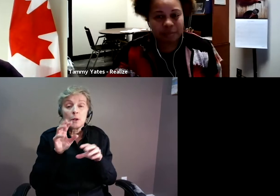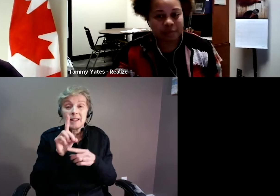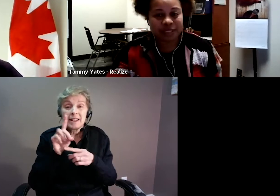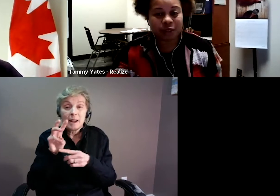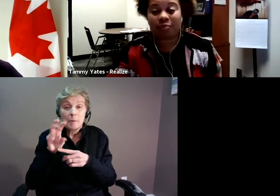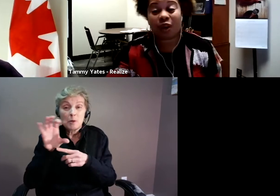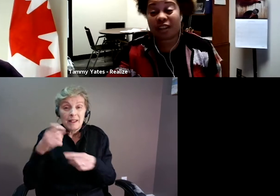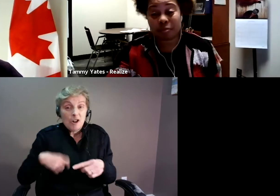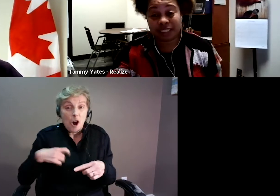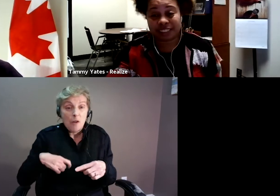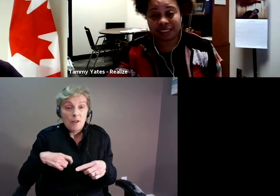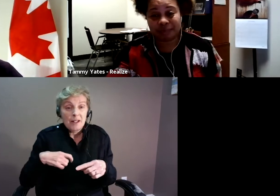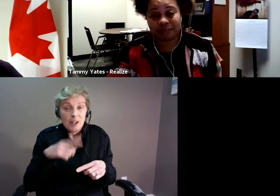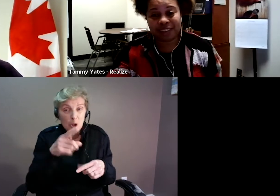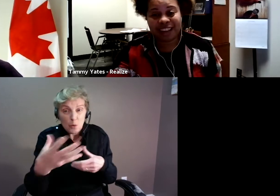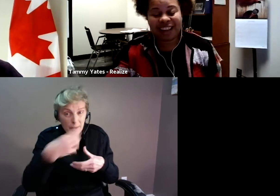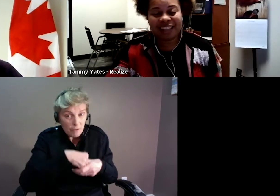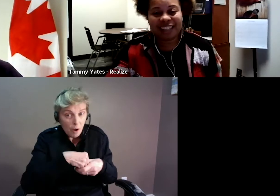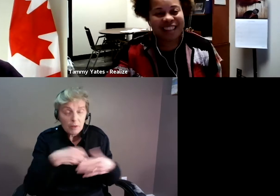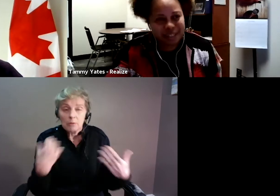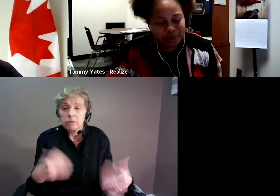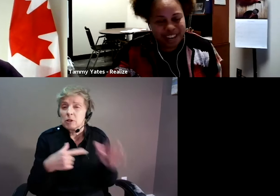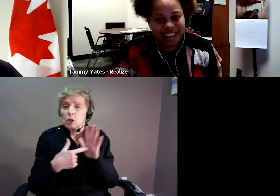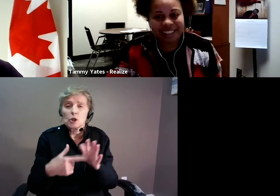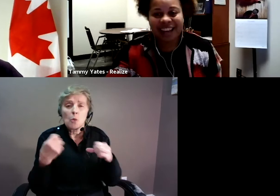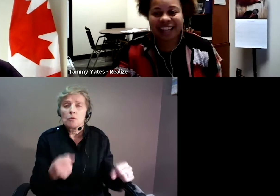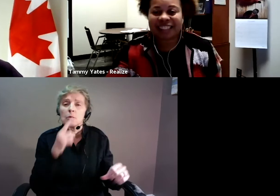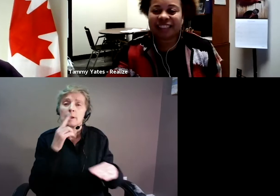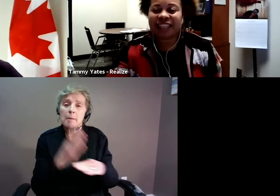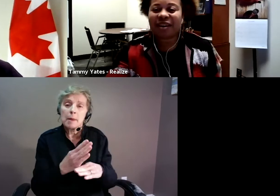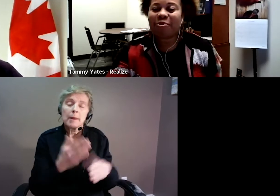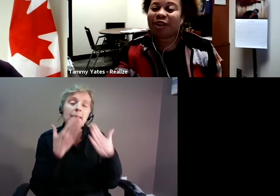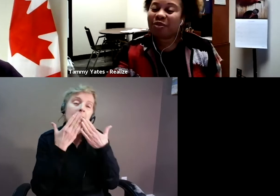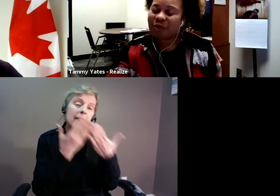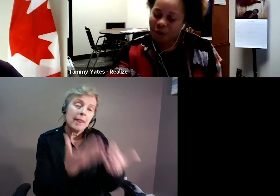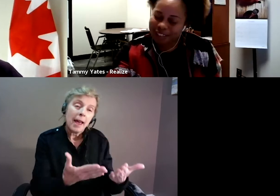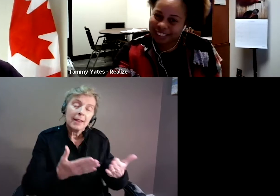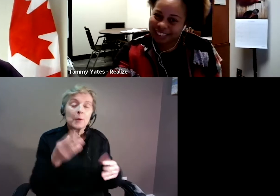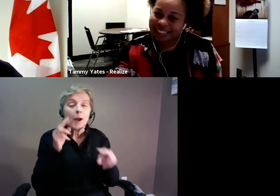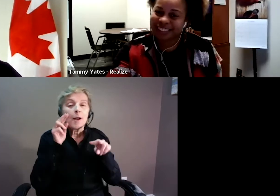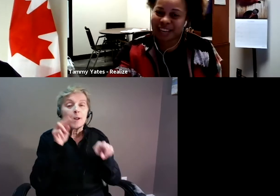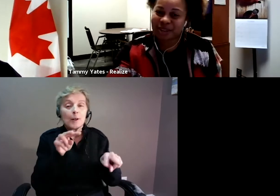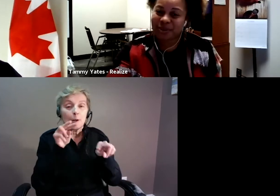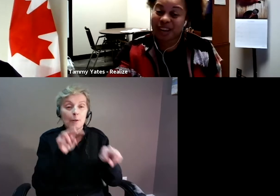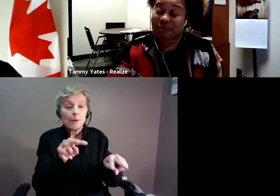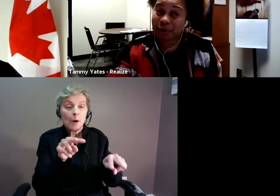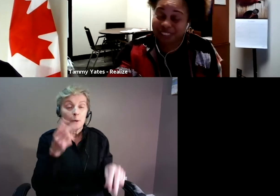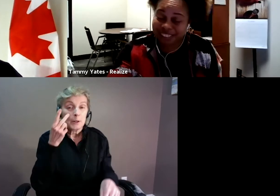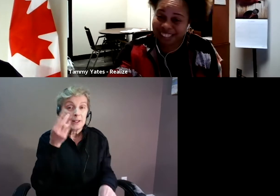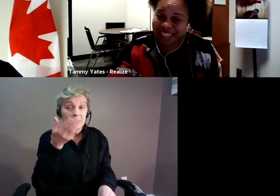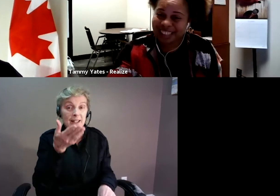shows commitment beyond the political. Thank you again, and I dare say we look forward to seeing you